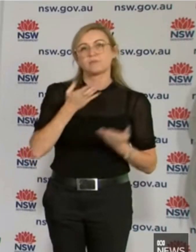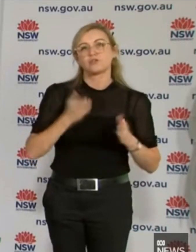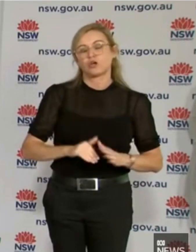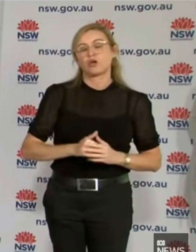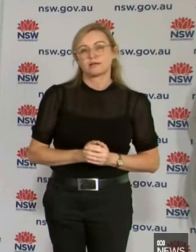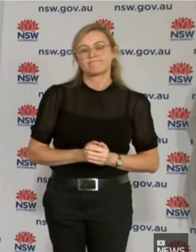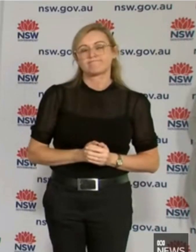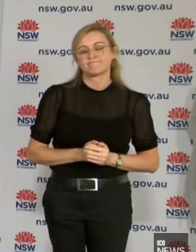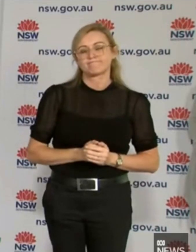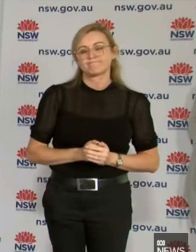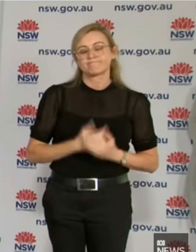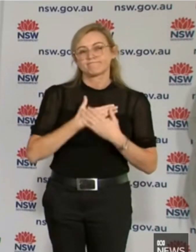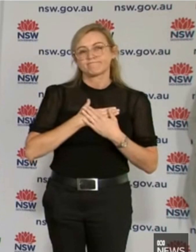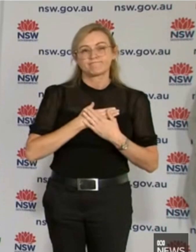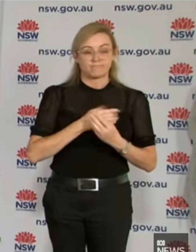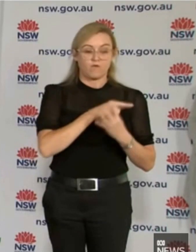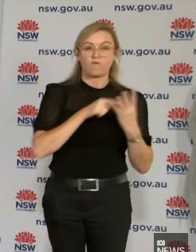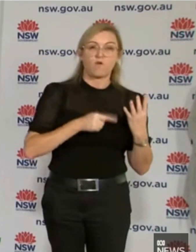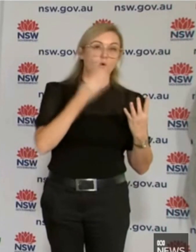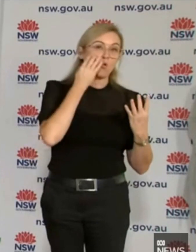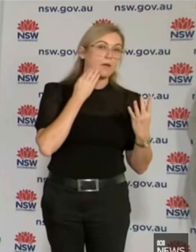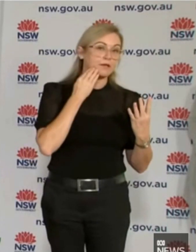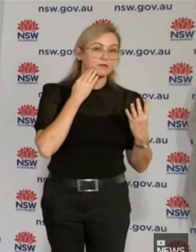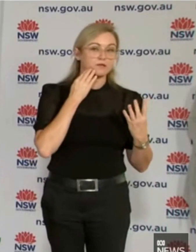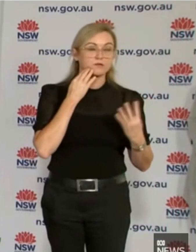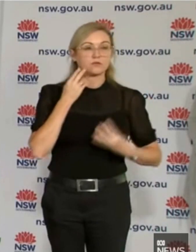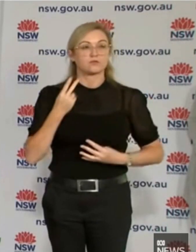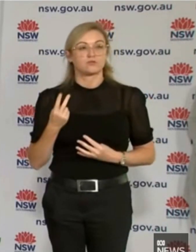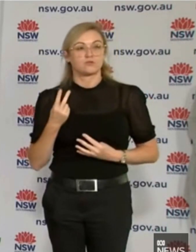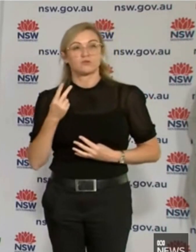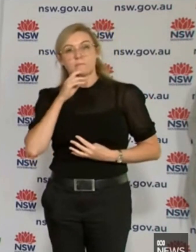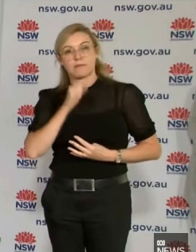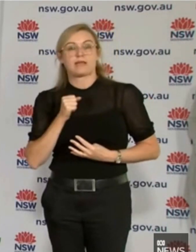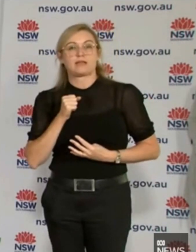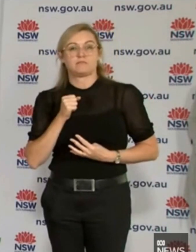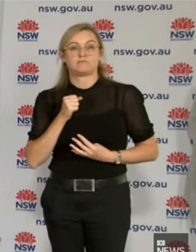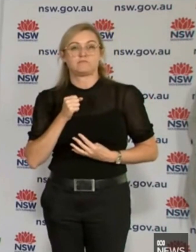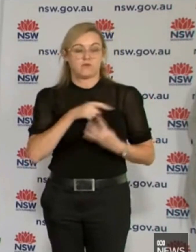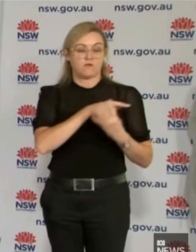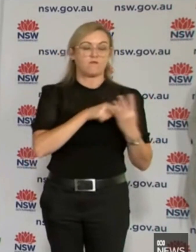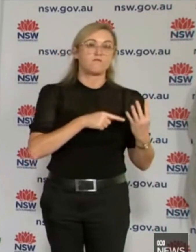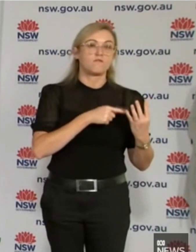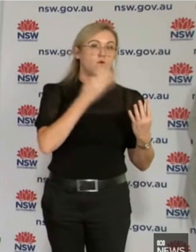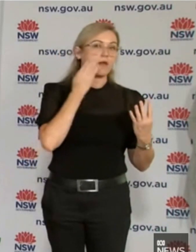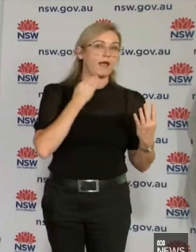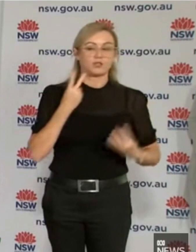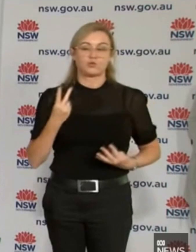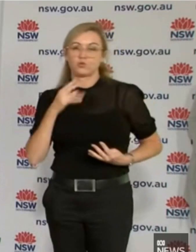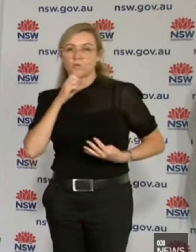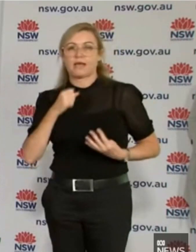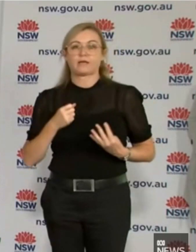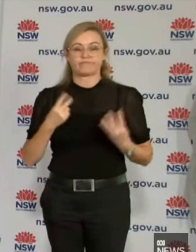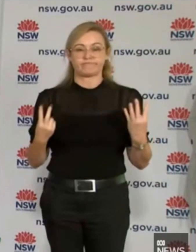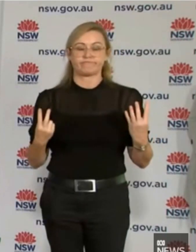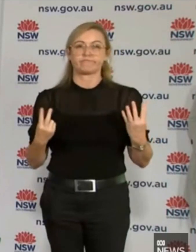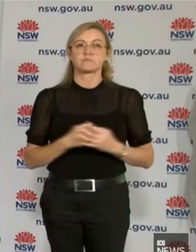There were 4 females and 2 males, 4 ladies and 2 gentlemen,